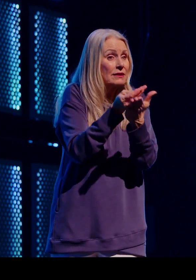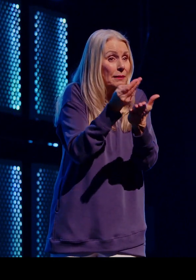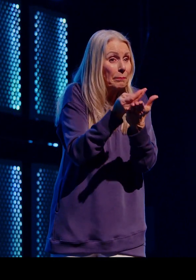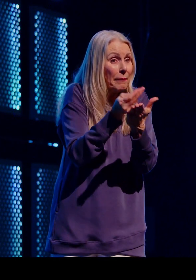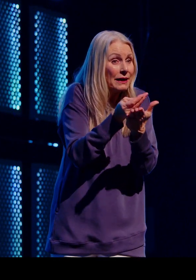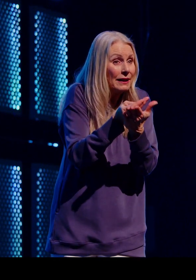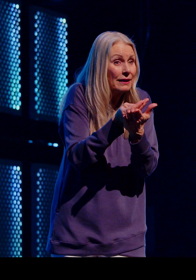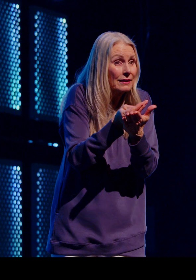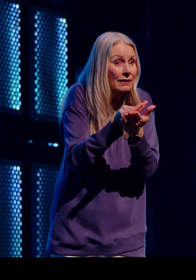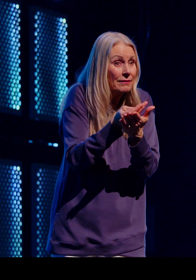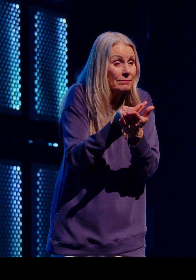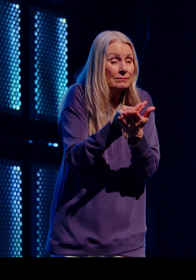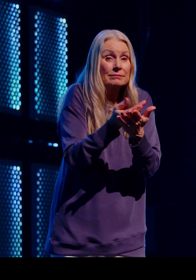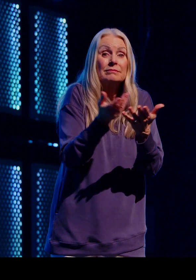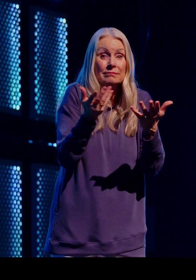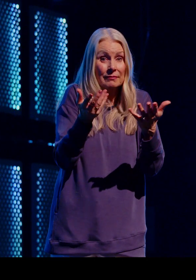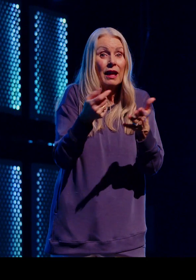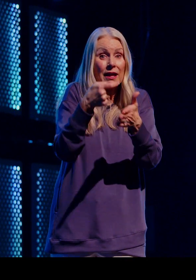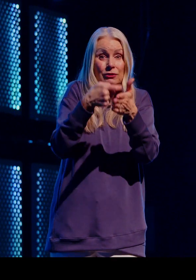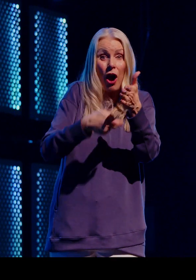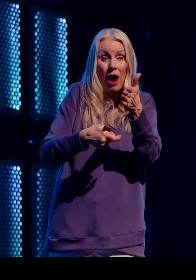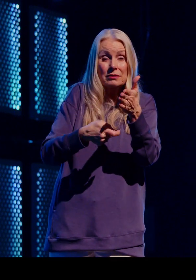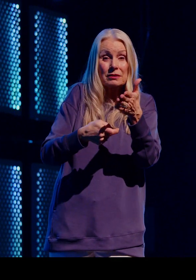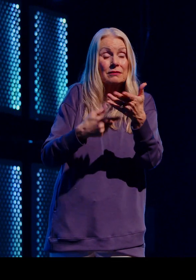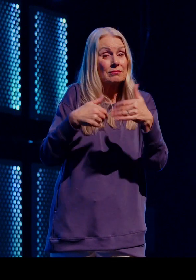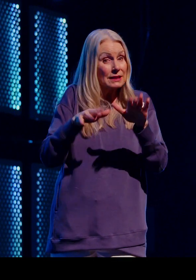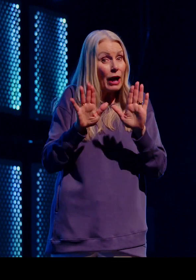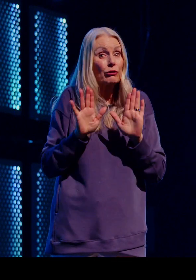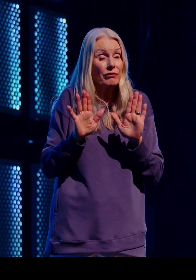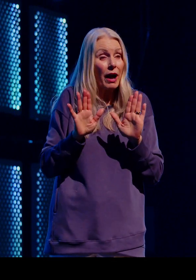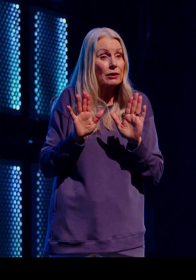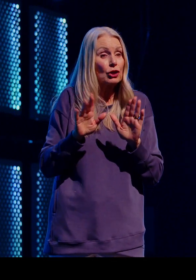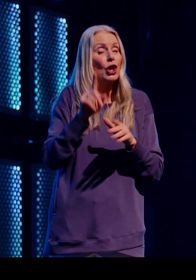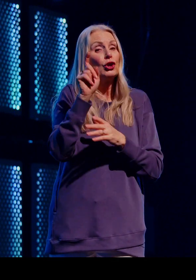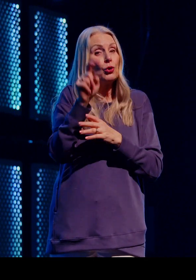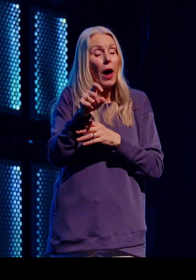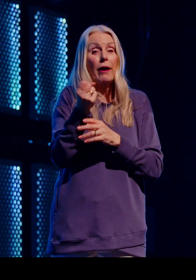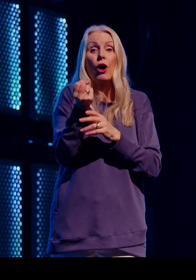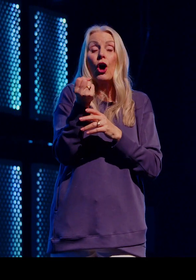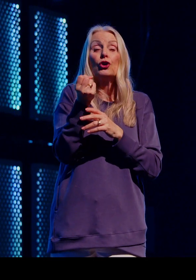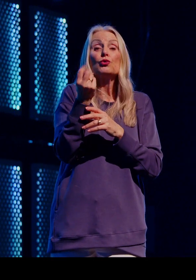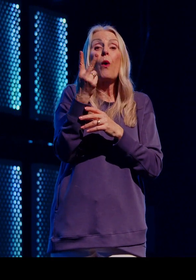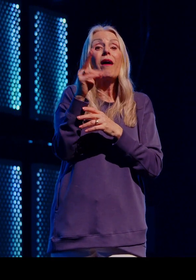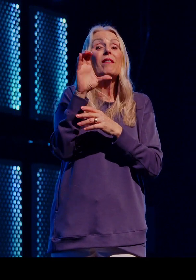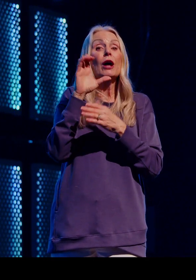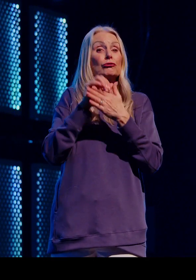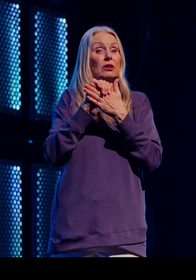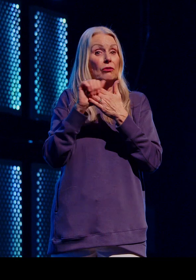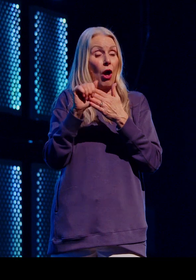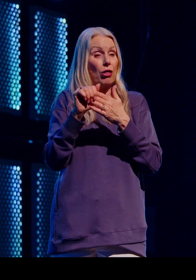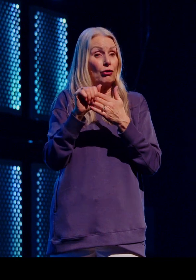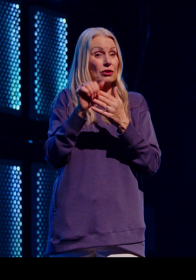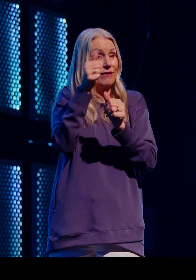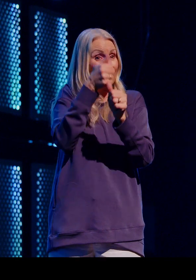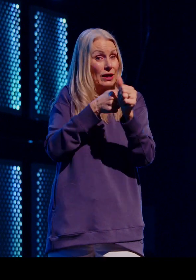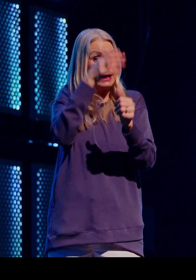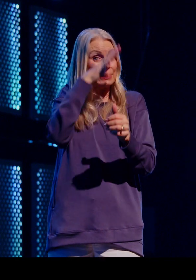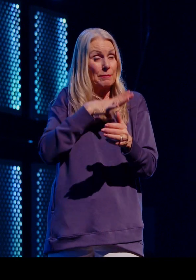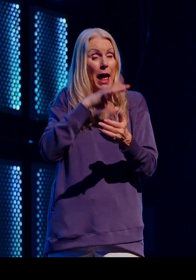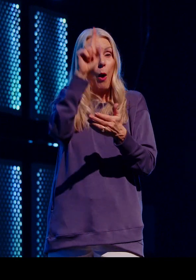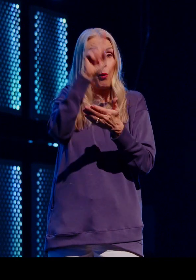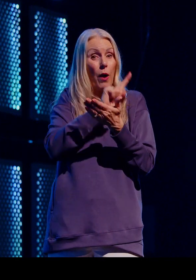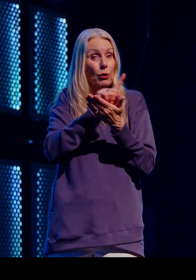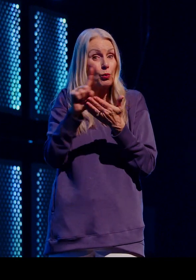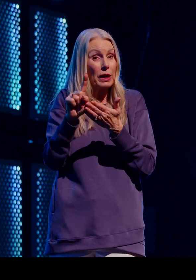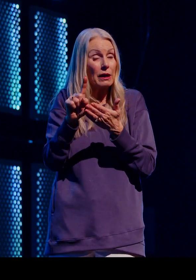monetary cost. It cost money to go. You had to $1,200 for this trip. A week away, it cost